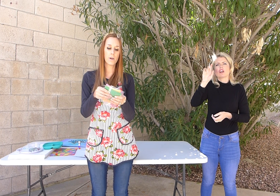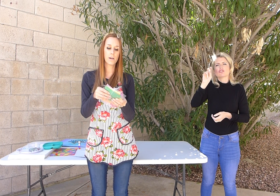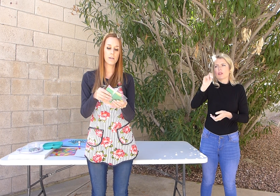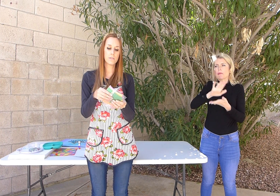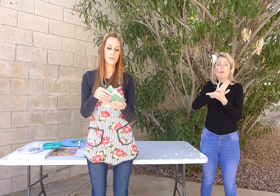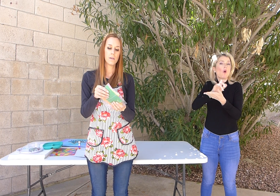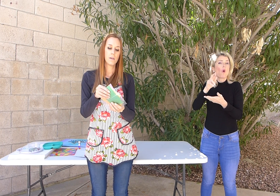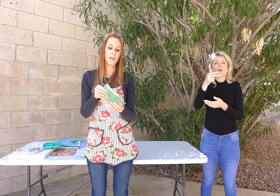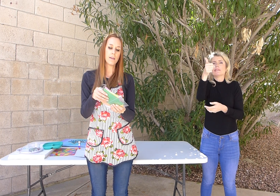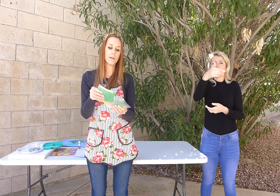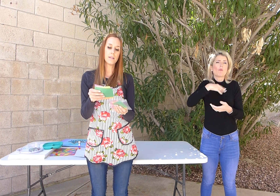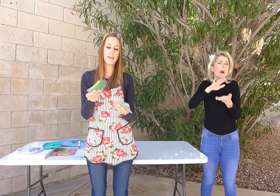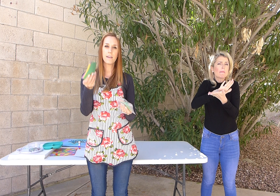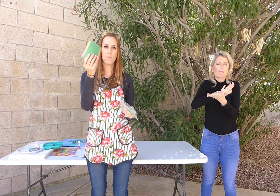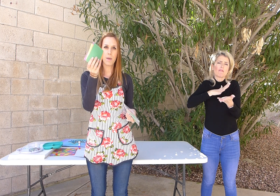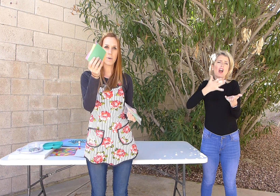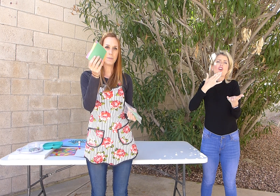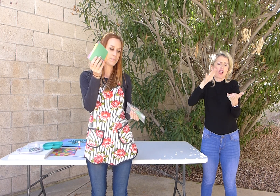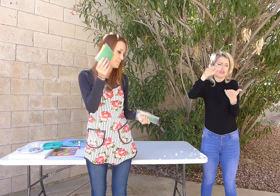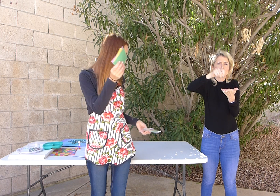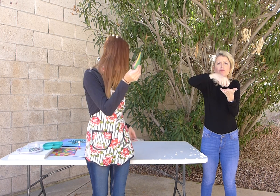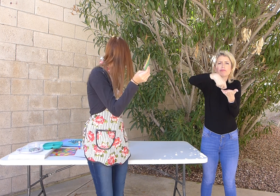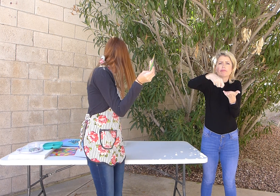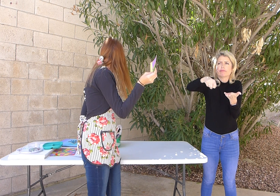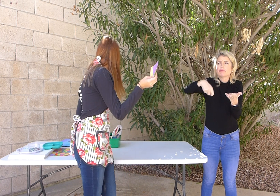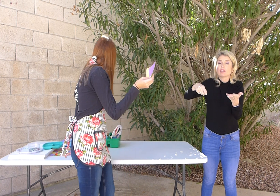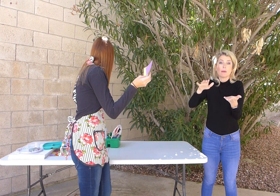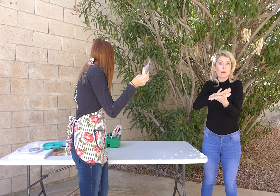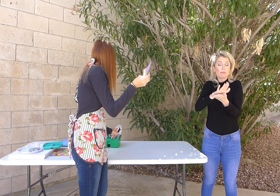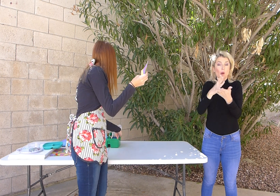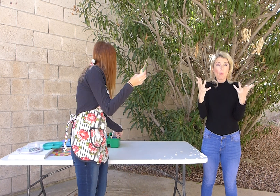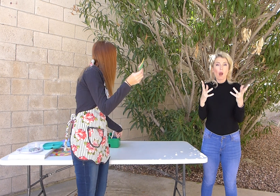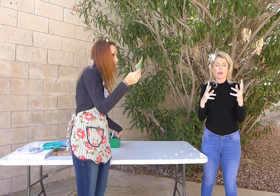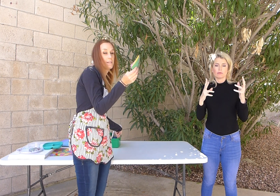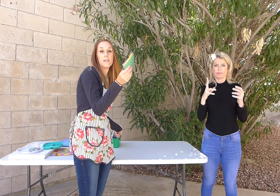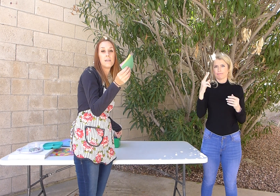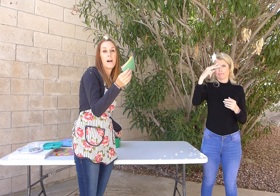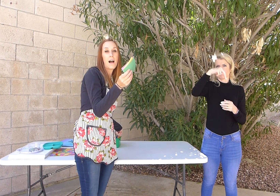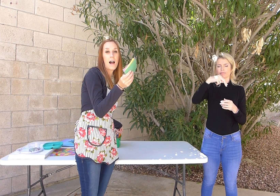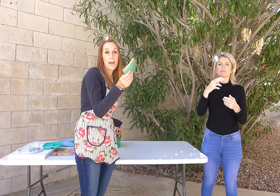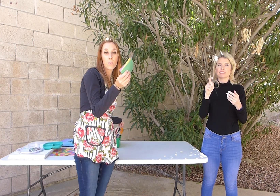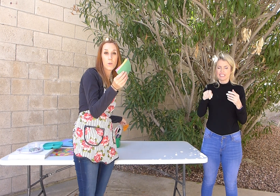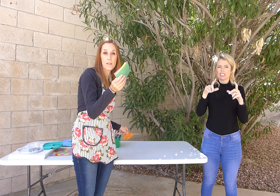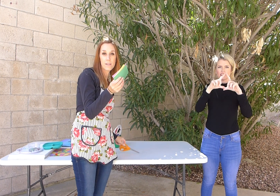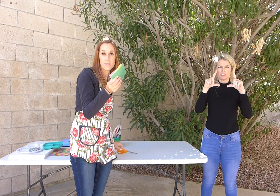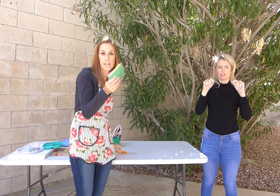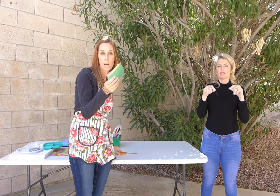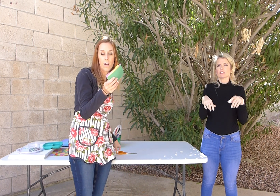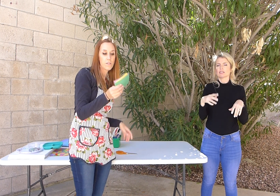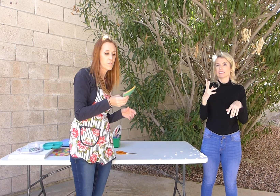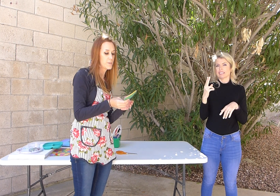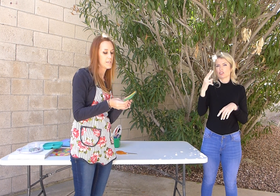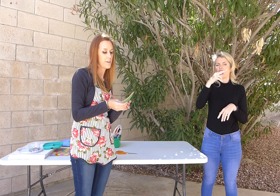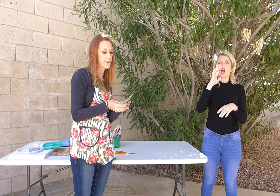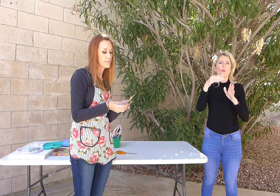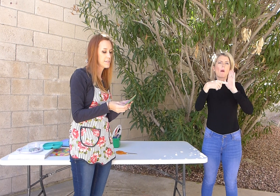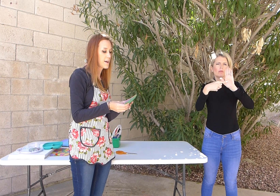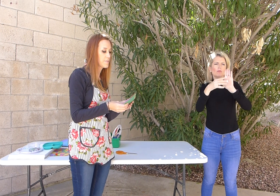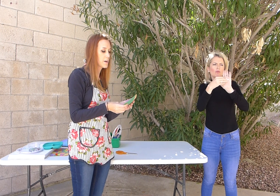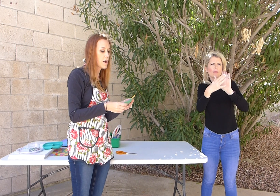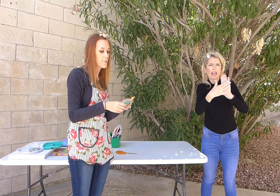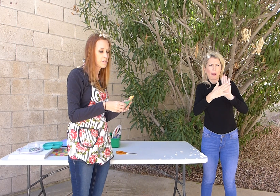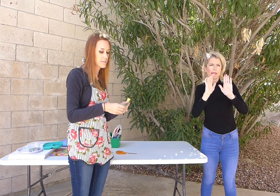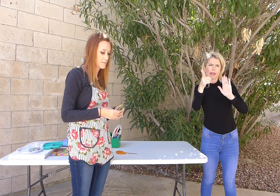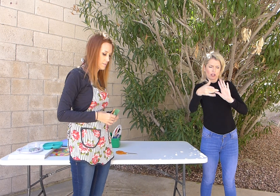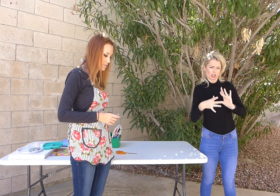crayons and your markers. And you're going to take your paper, and you'll need some scissors. I will be listing all of the materials